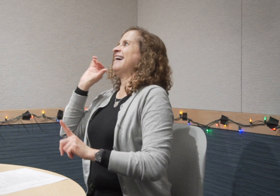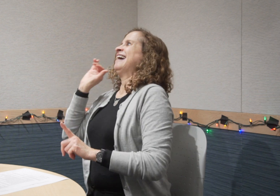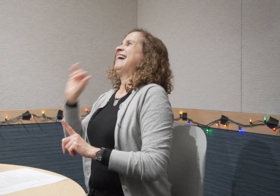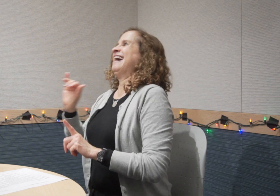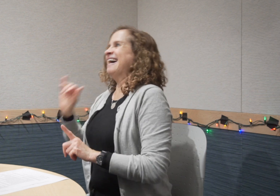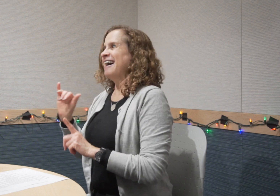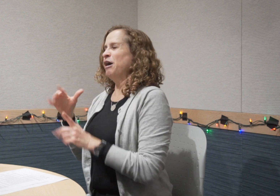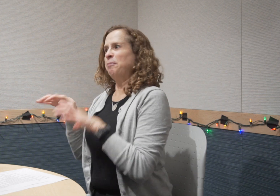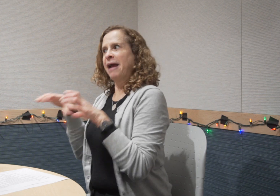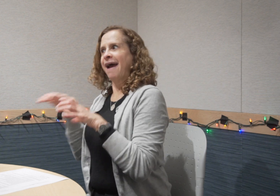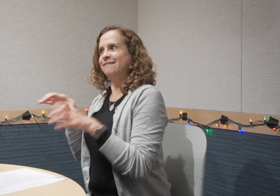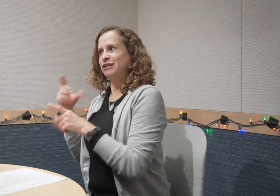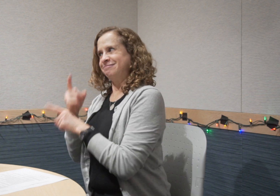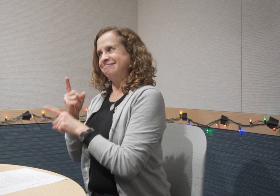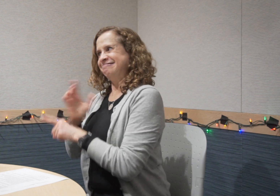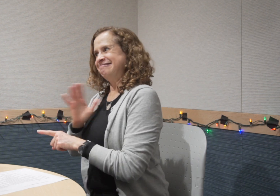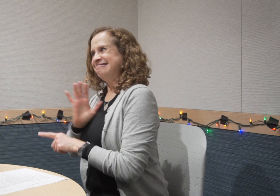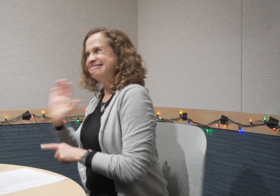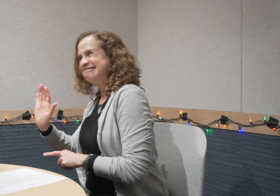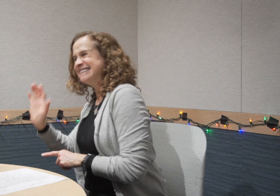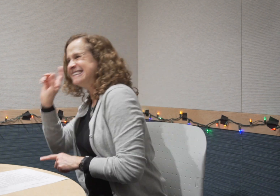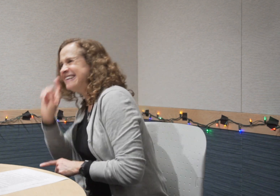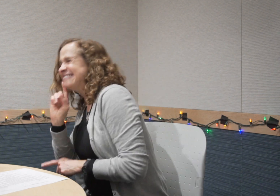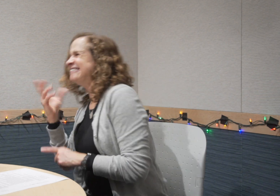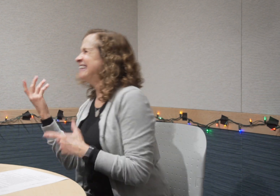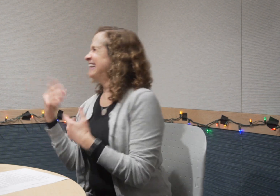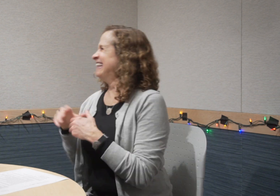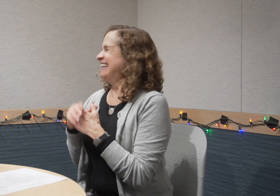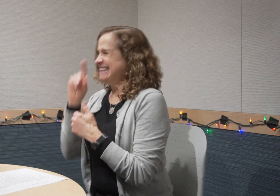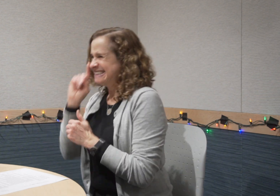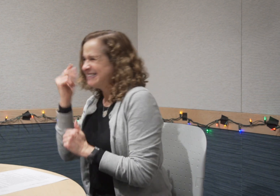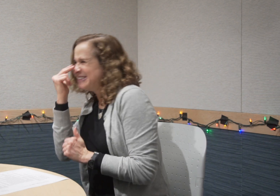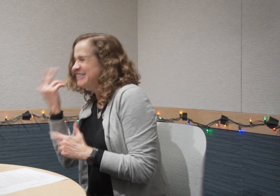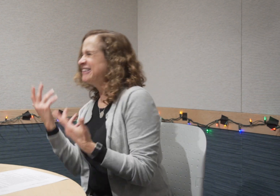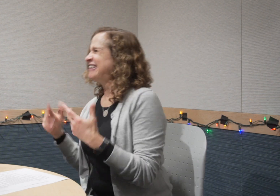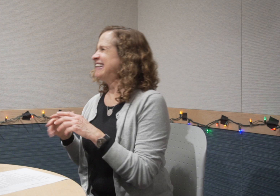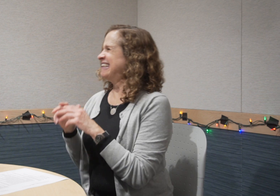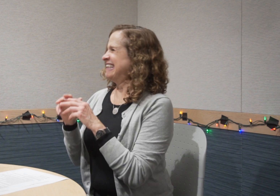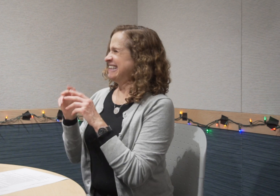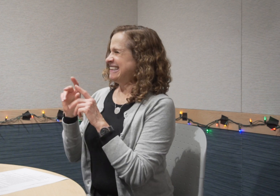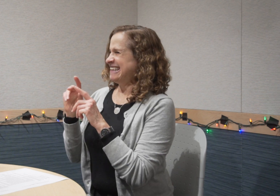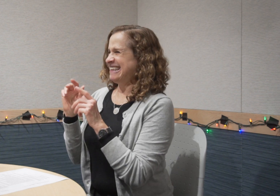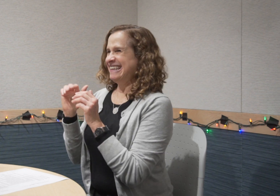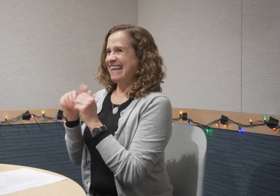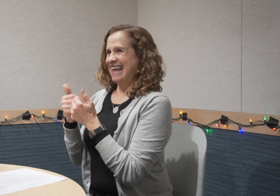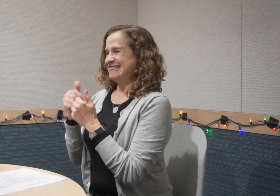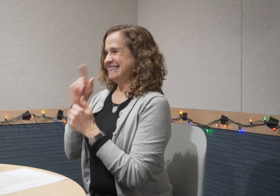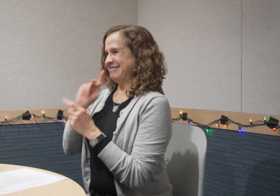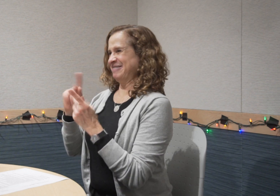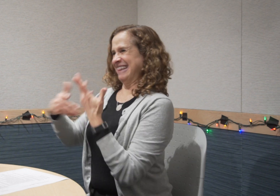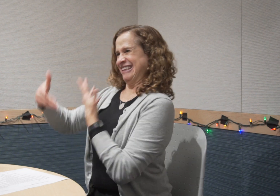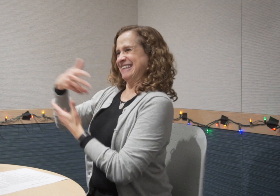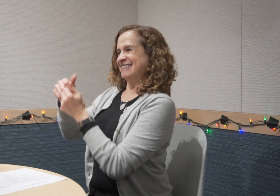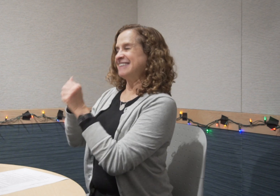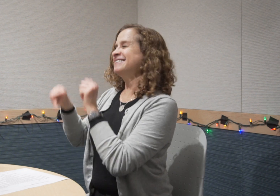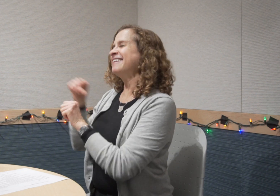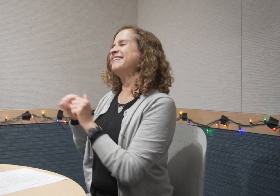learning the culture itself and what behaviors are appropriate, what humor looks like in the